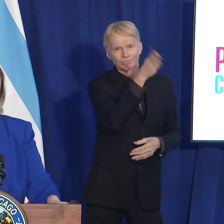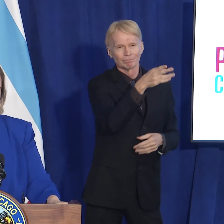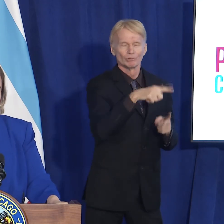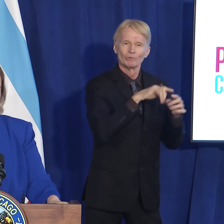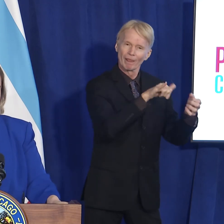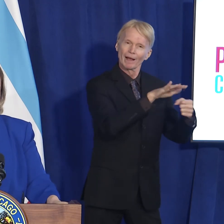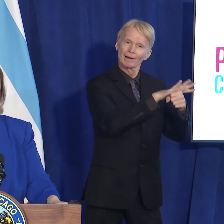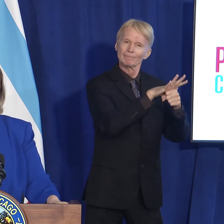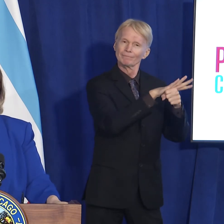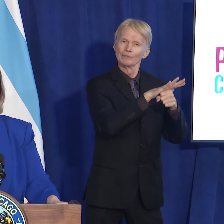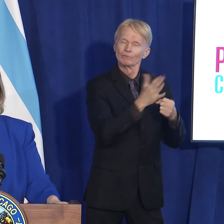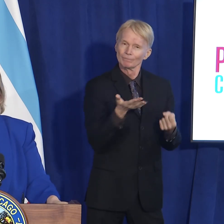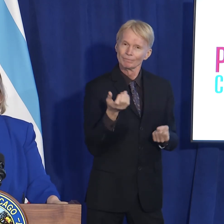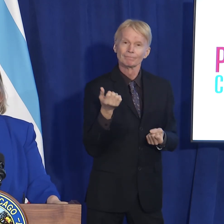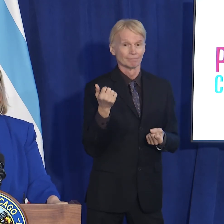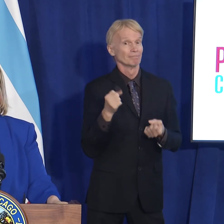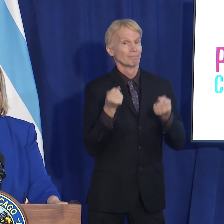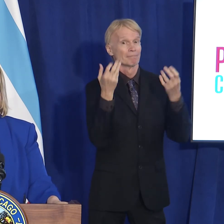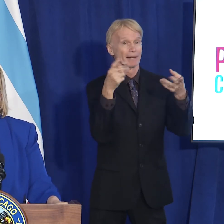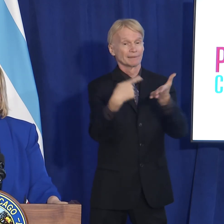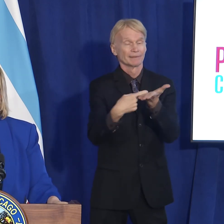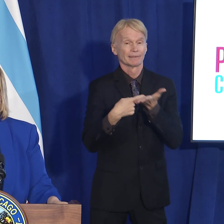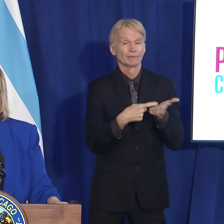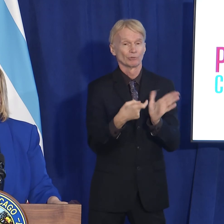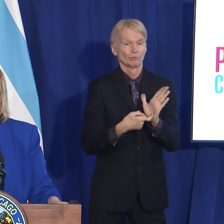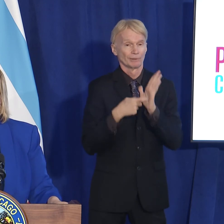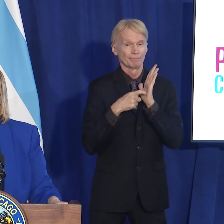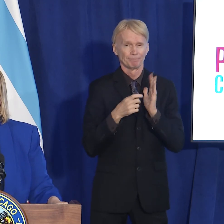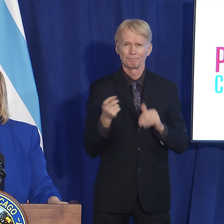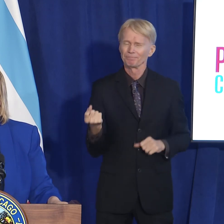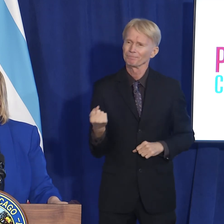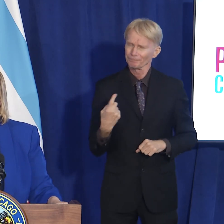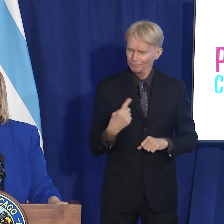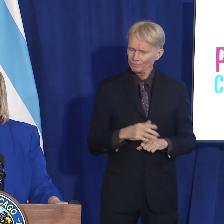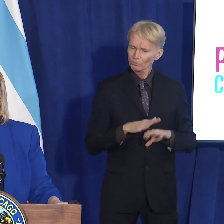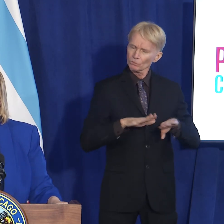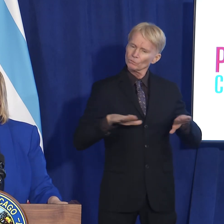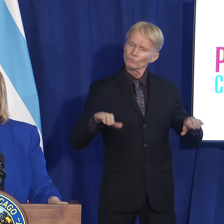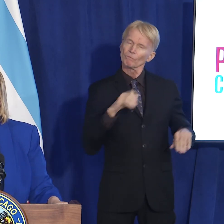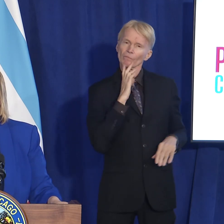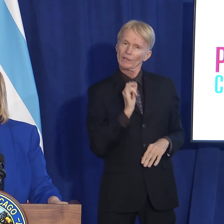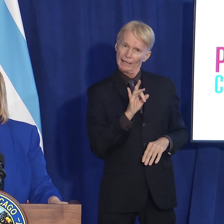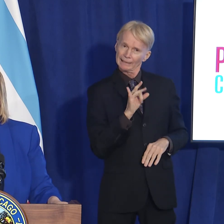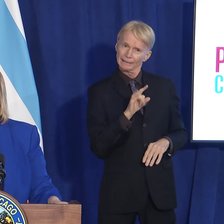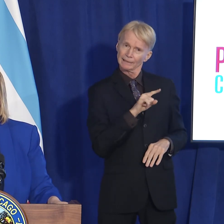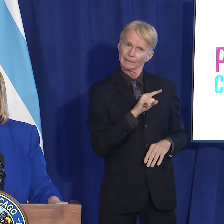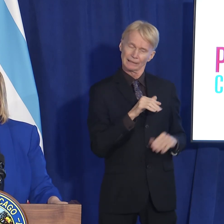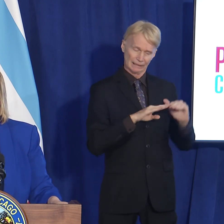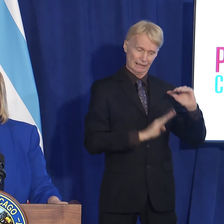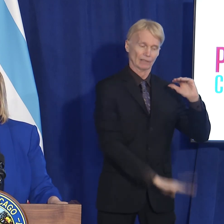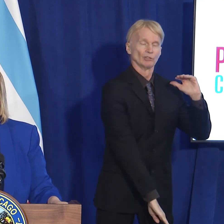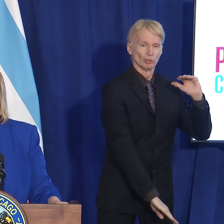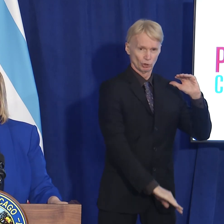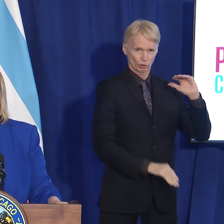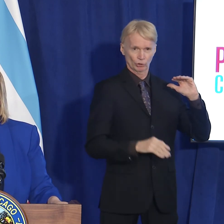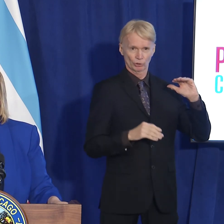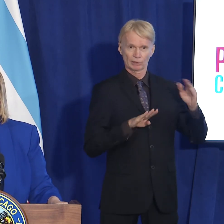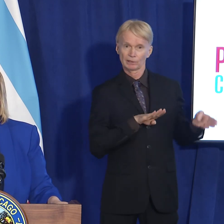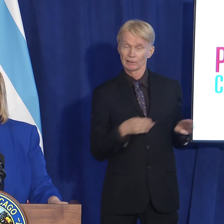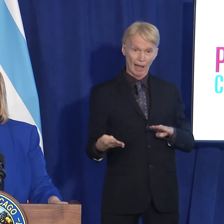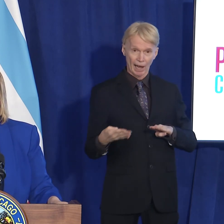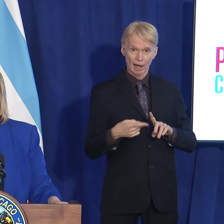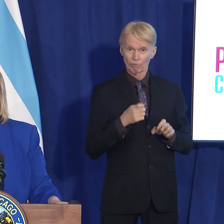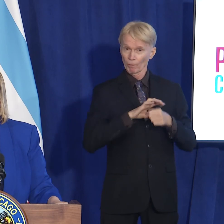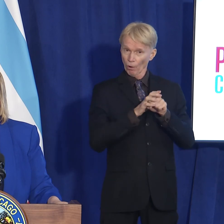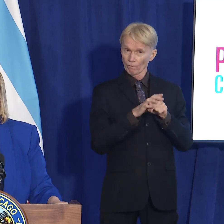this. I think are important. I just have two quick questions. How many children 18 and younger have died from COVID in Chicago, and did they